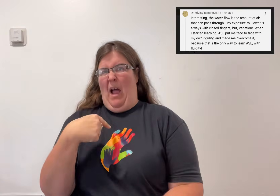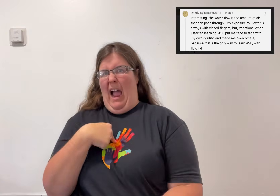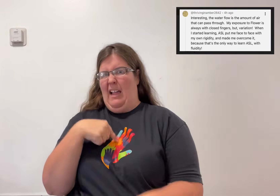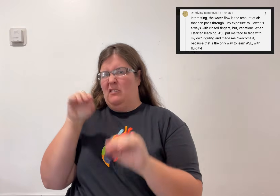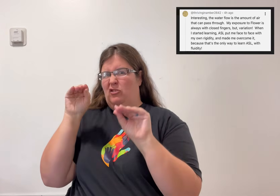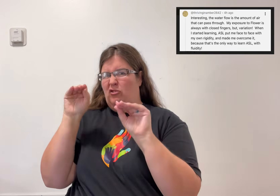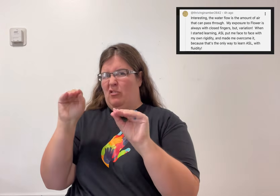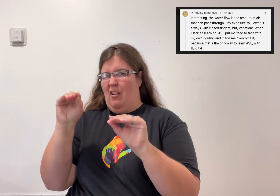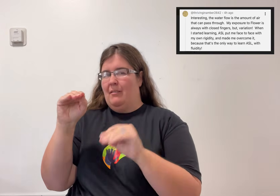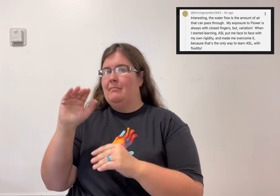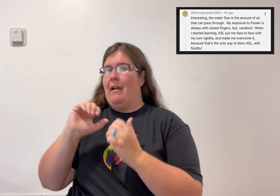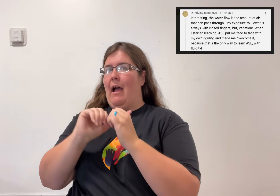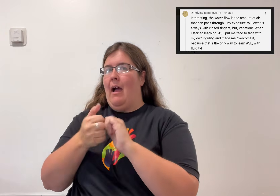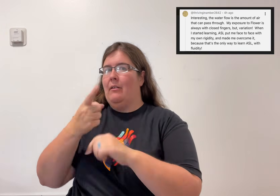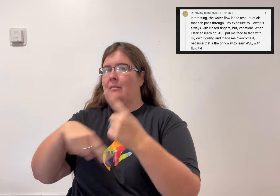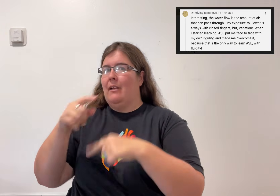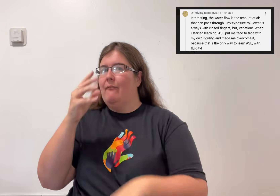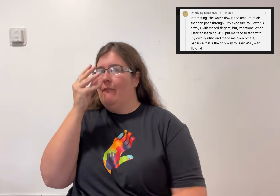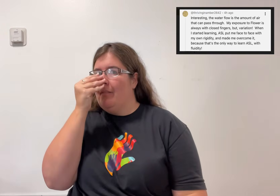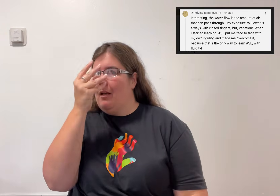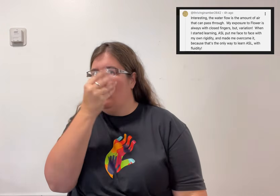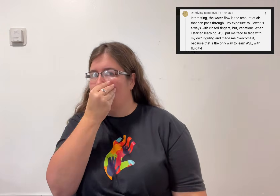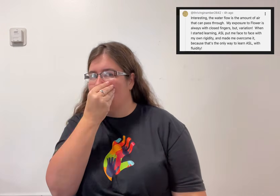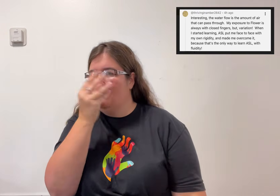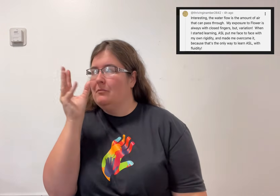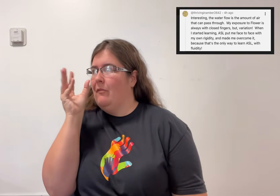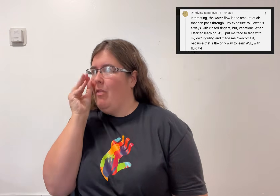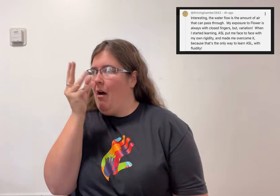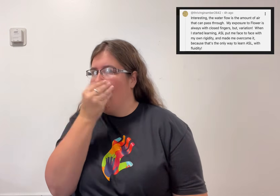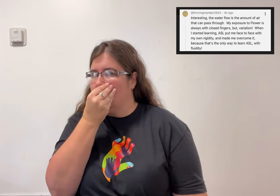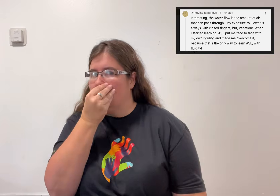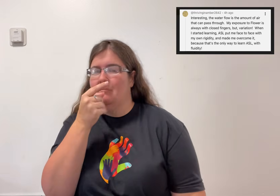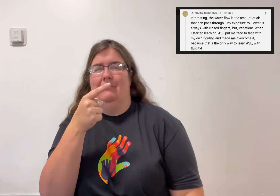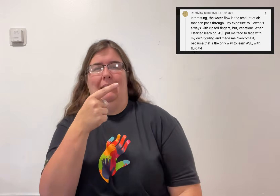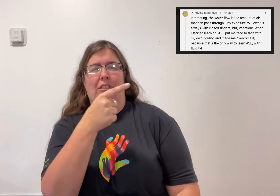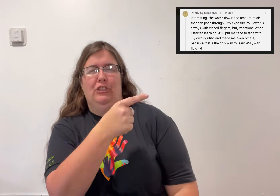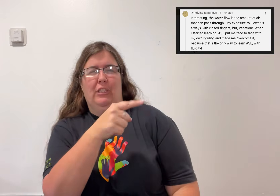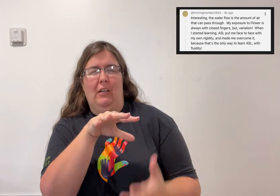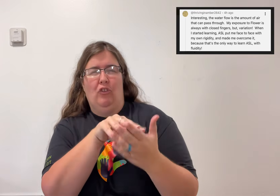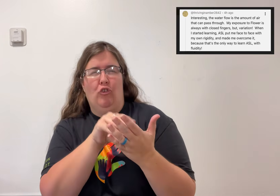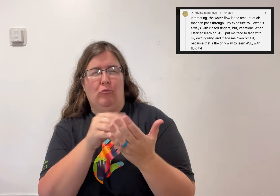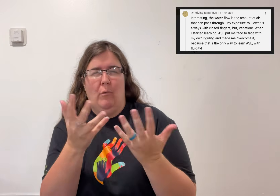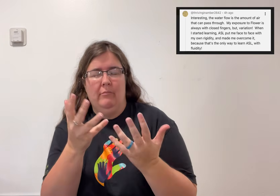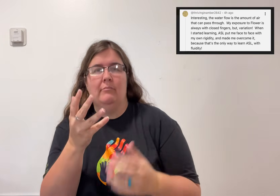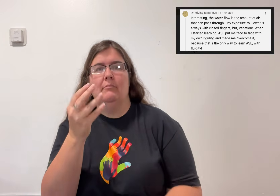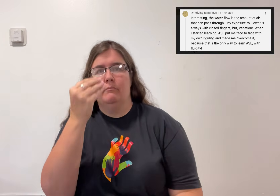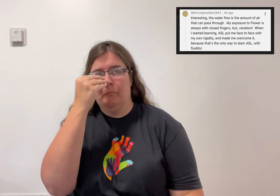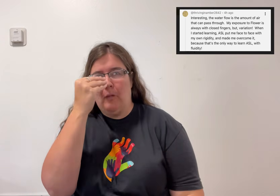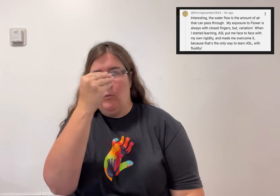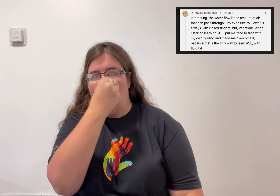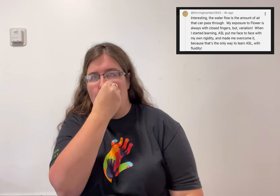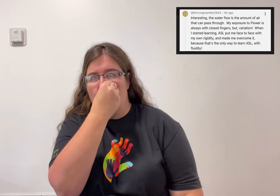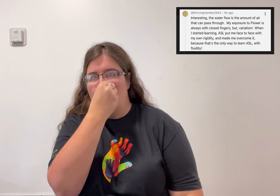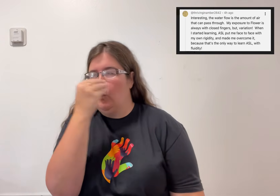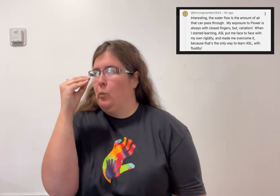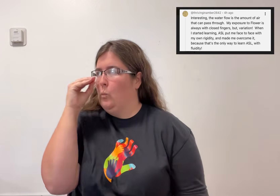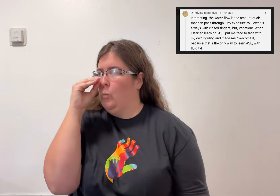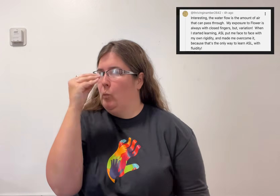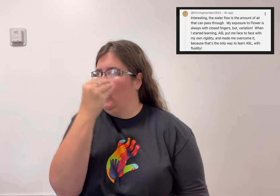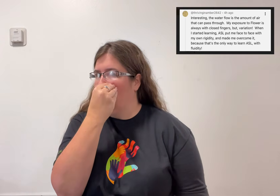had taught in that video how to sign flower, and she had learned a different variation of the sign flower with closed